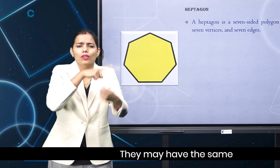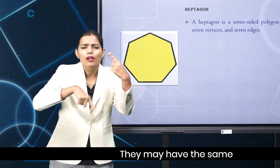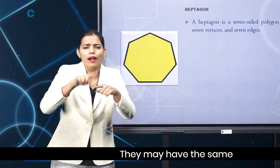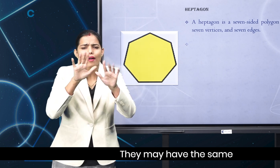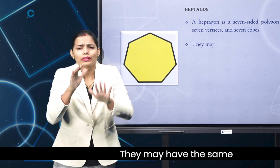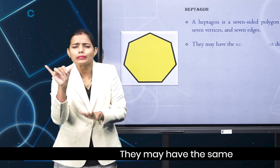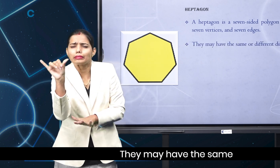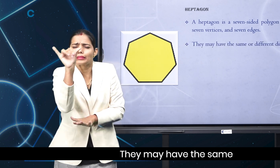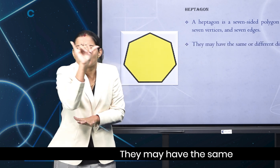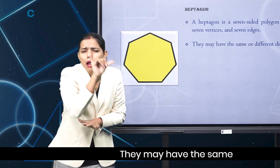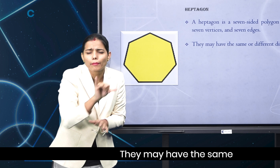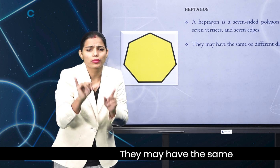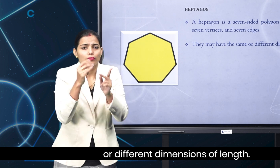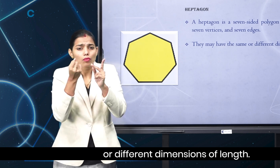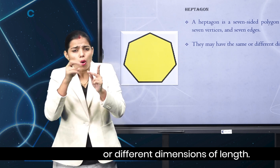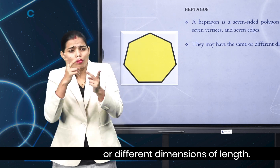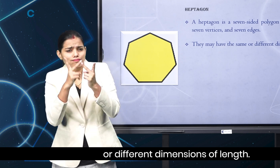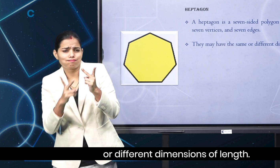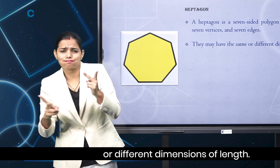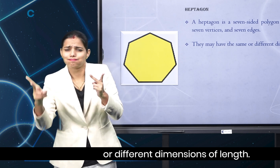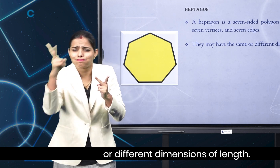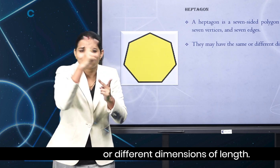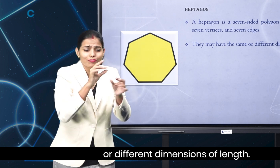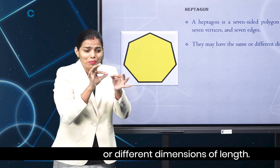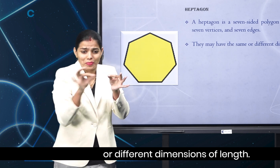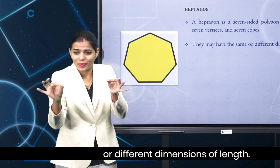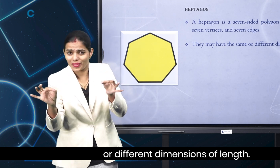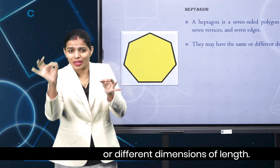They may have the same or different dimensions of length.